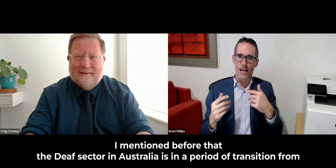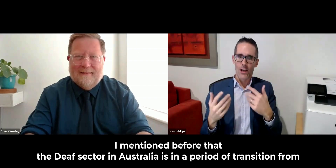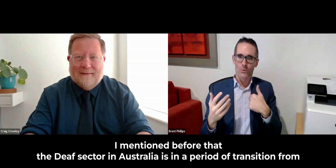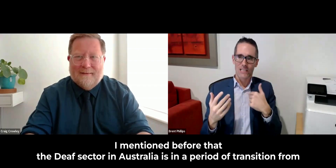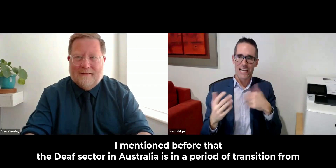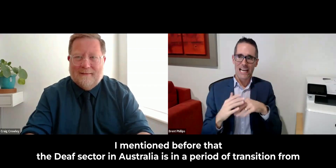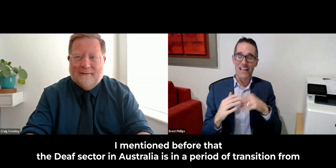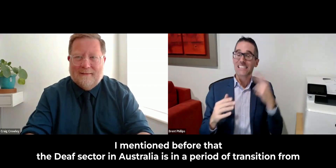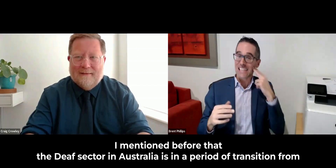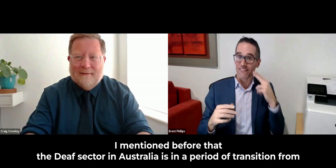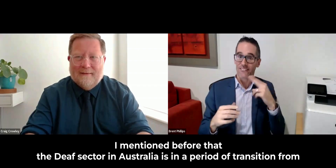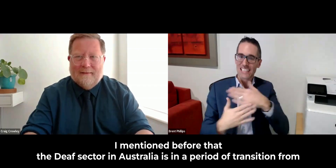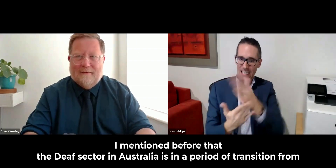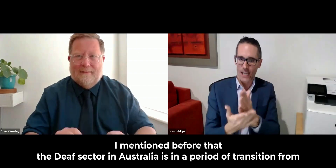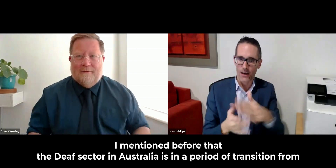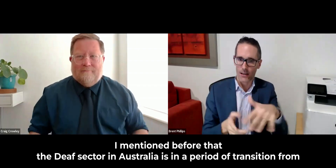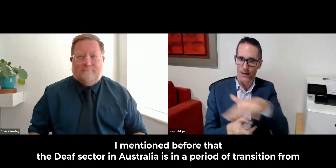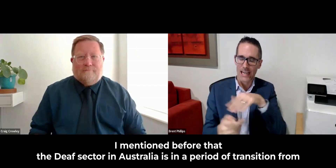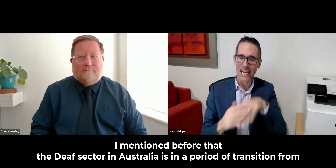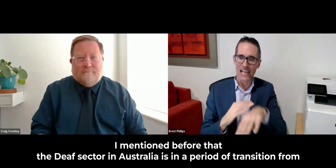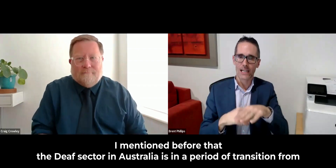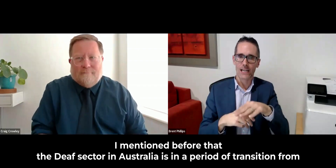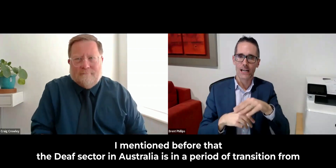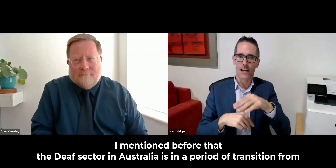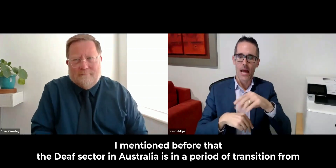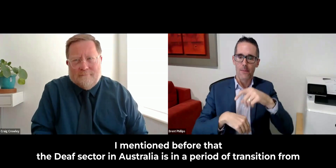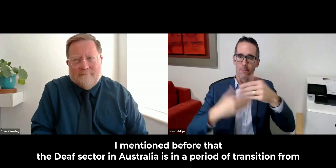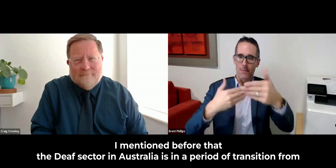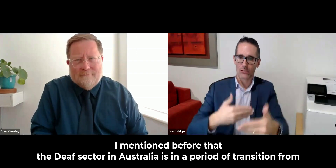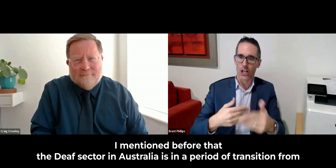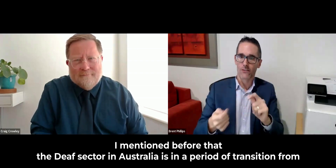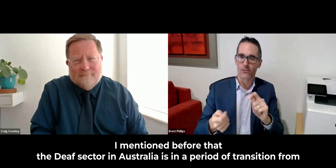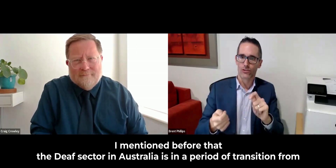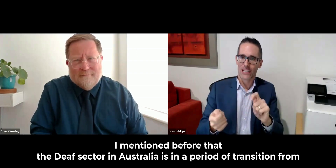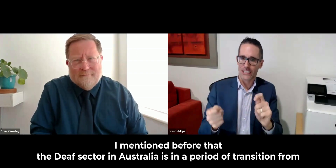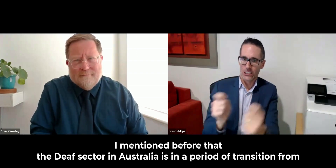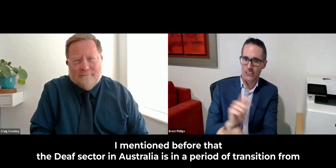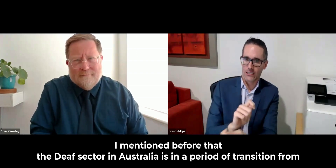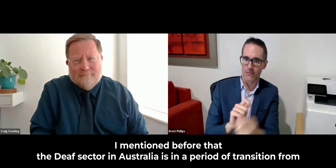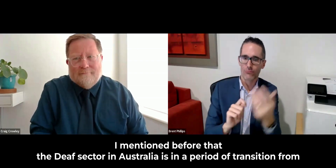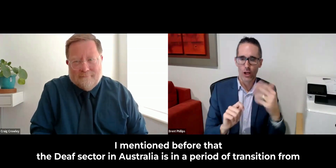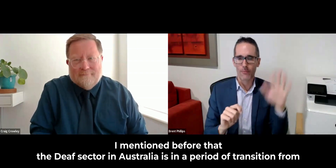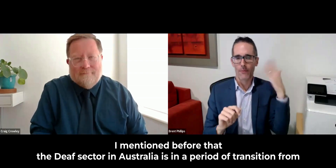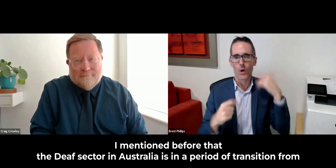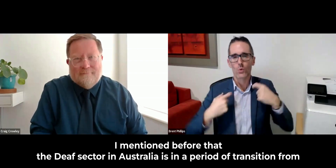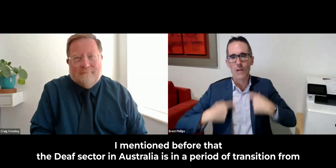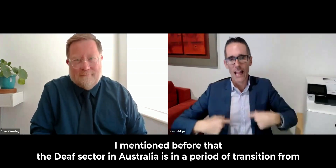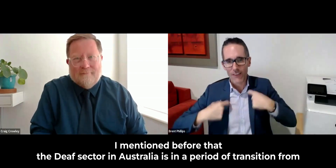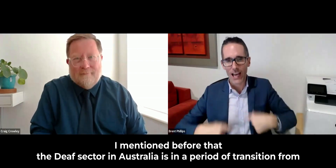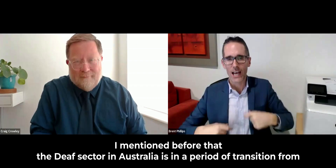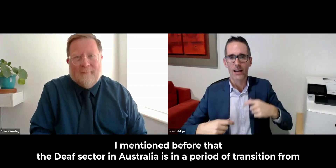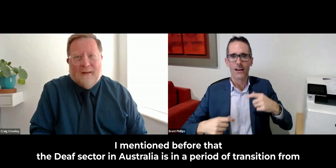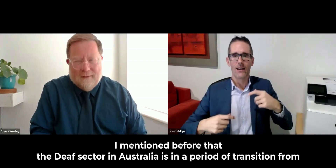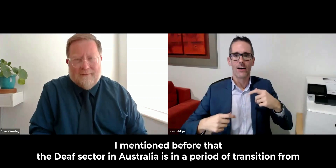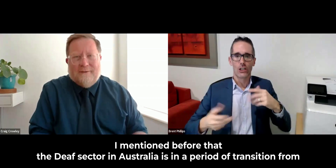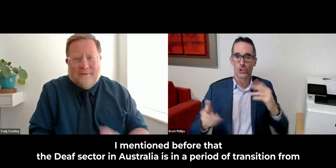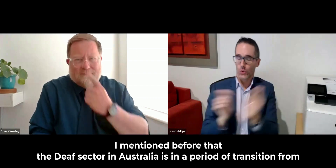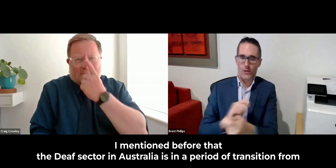I mentioned before that the deaf sector in Australia is in a period of transition